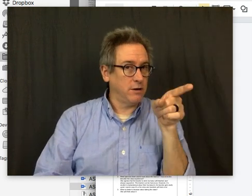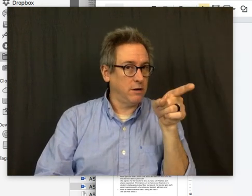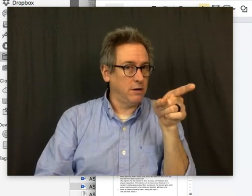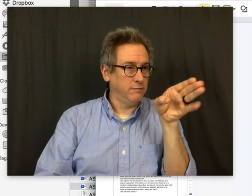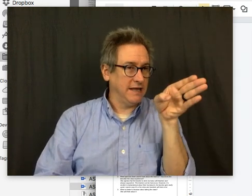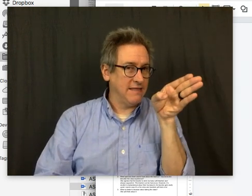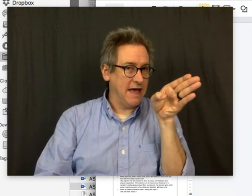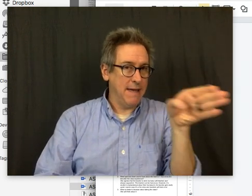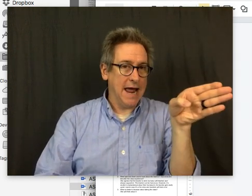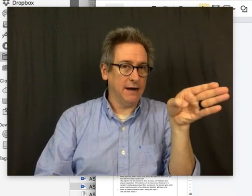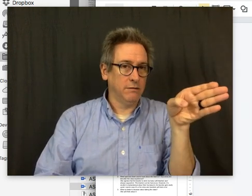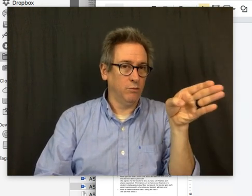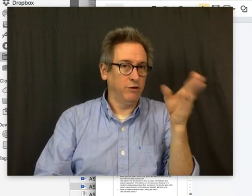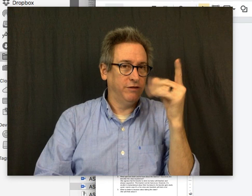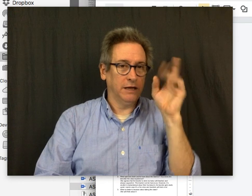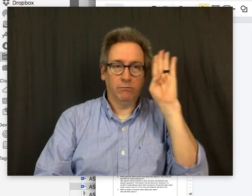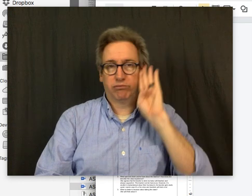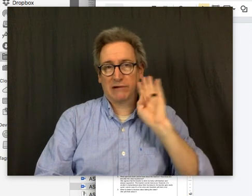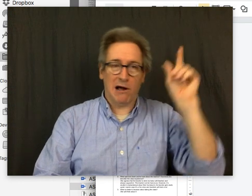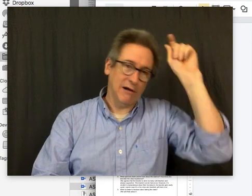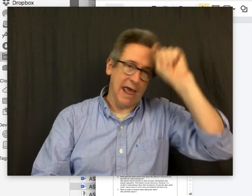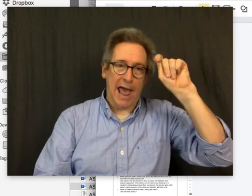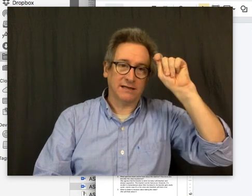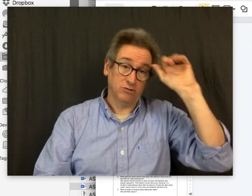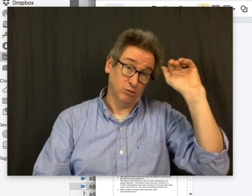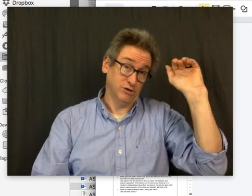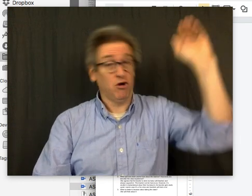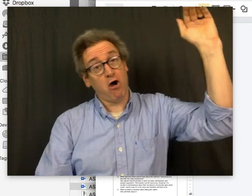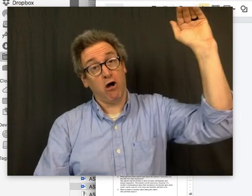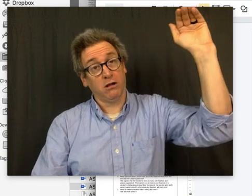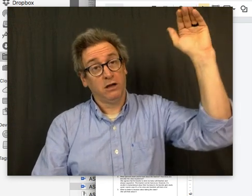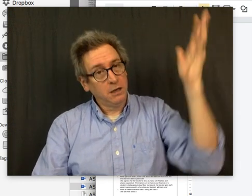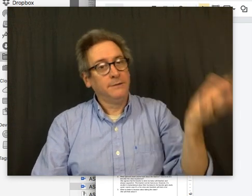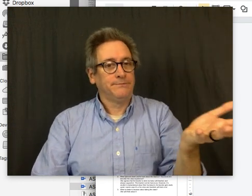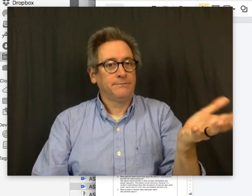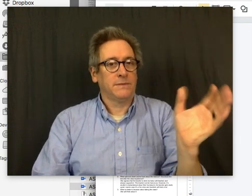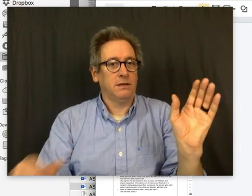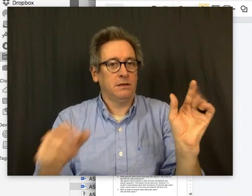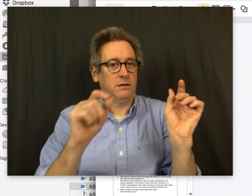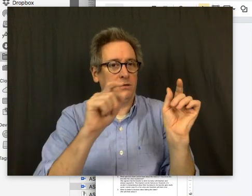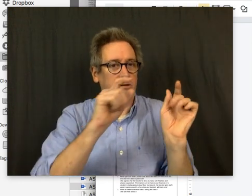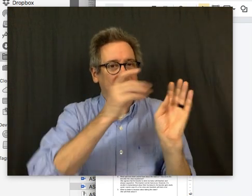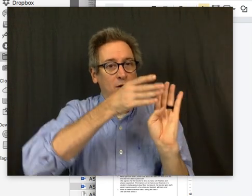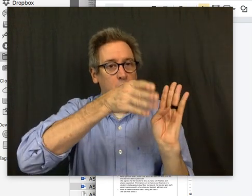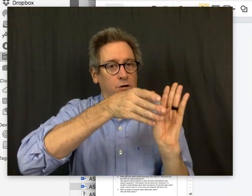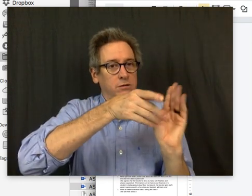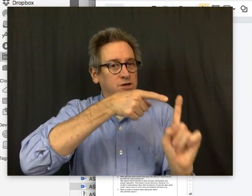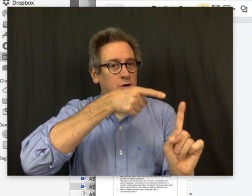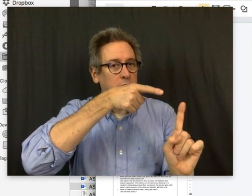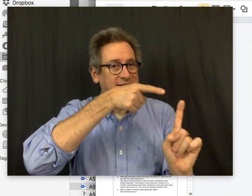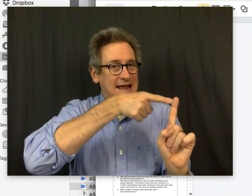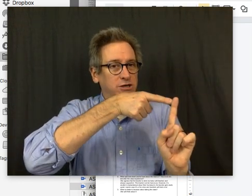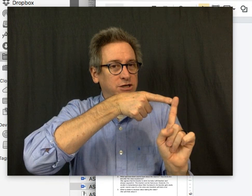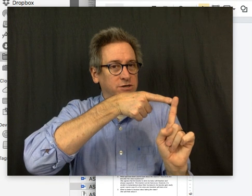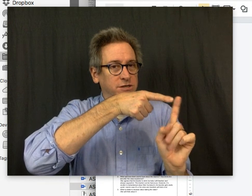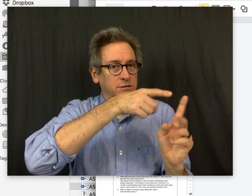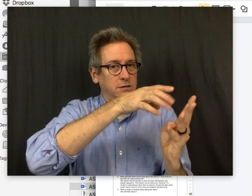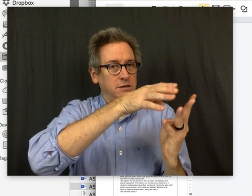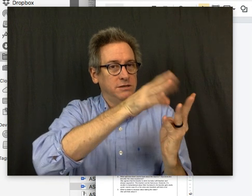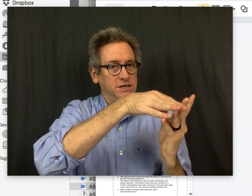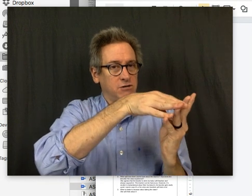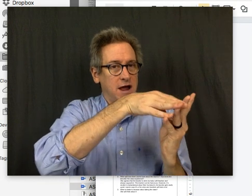about like that man with the brown hat who's tall, that order. So establish the